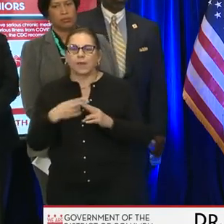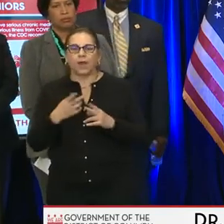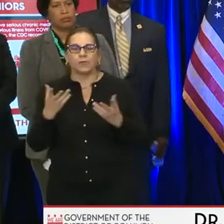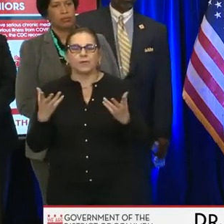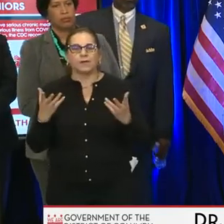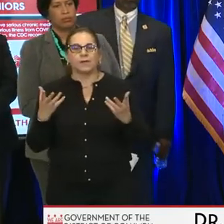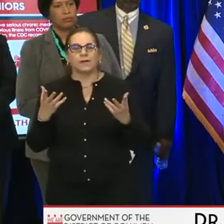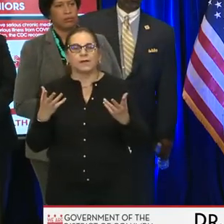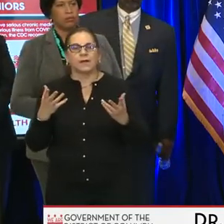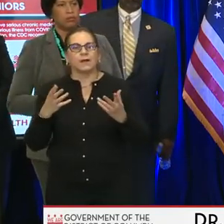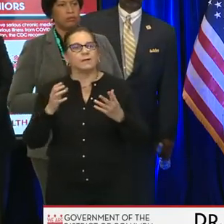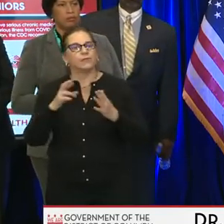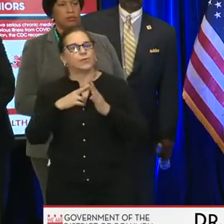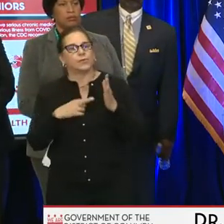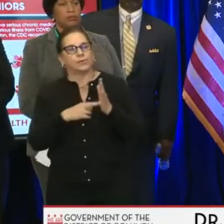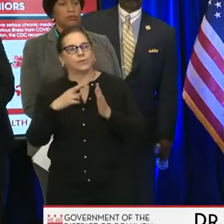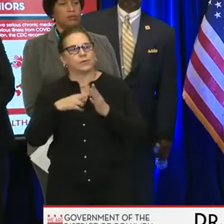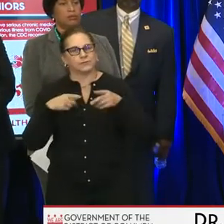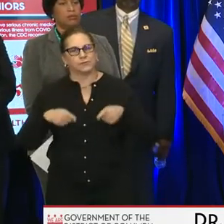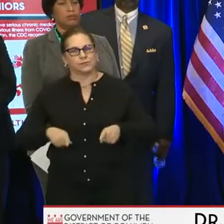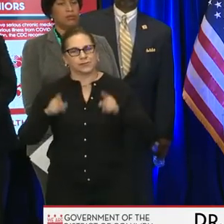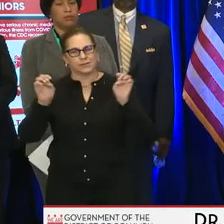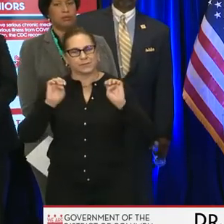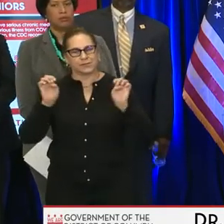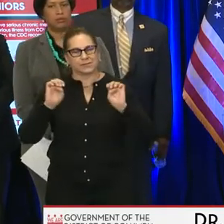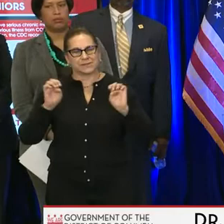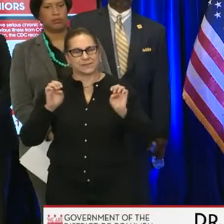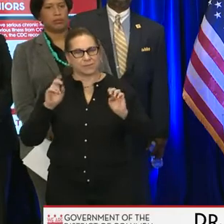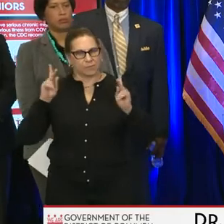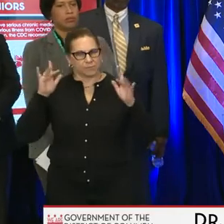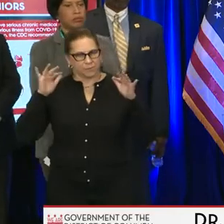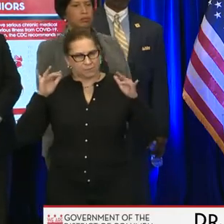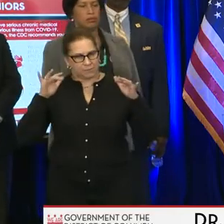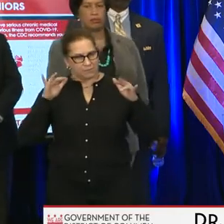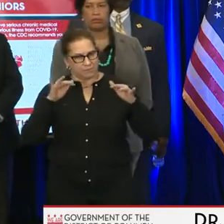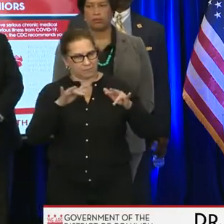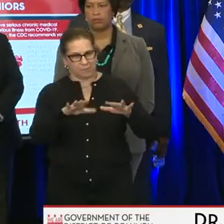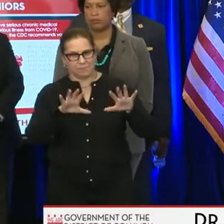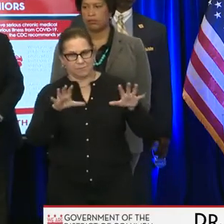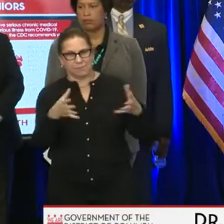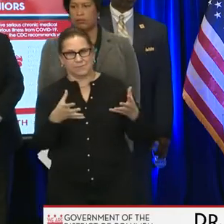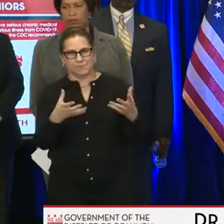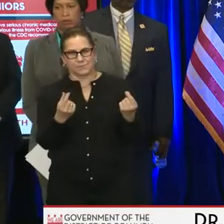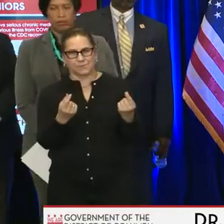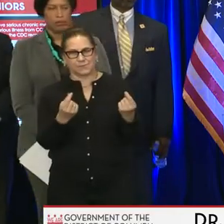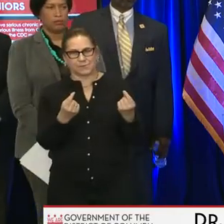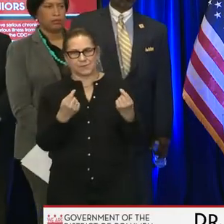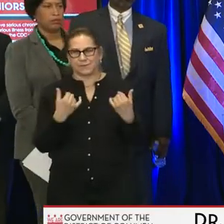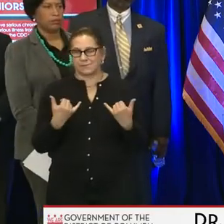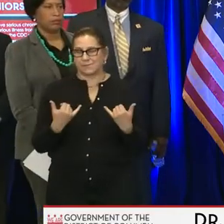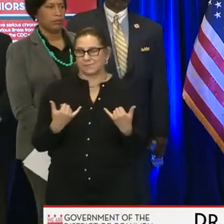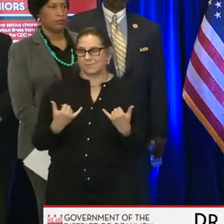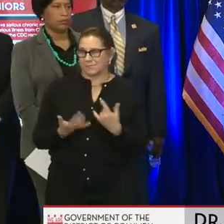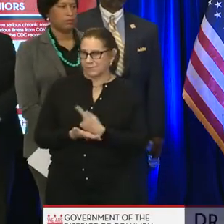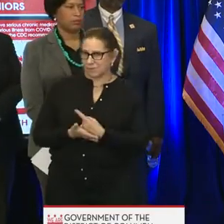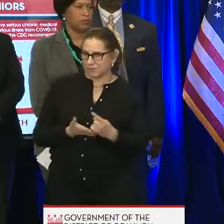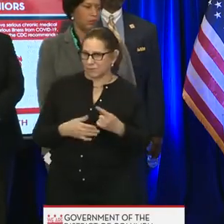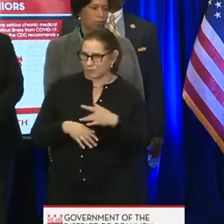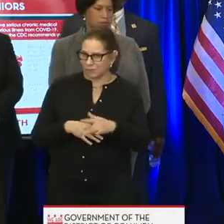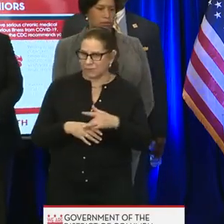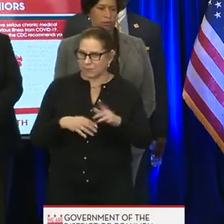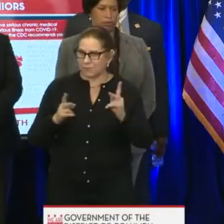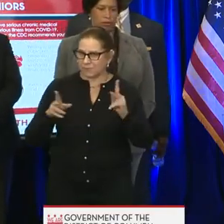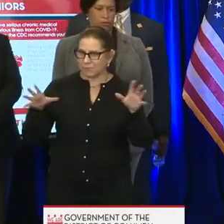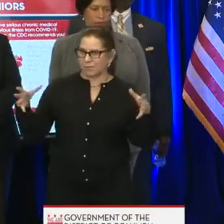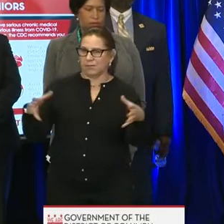process regarding mass gatherings. Earlier this week, we made a recommendation that all mass gatherings that were non-essential in the